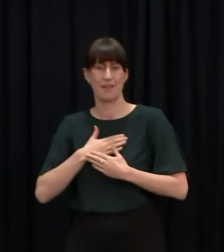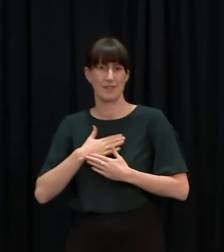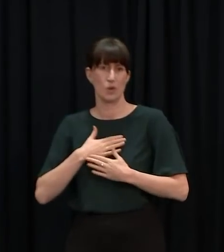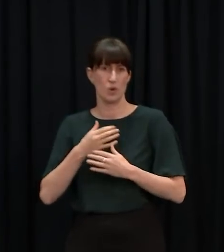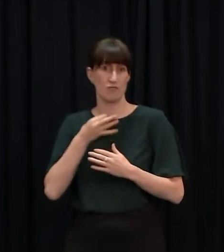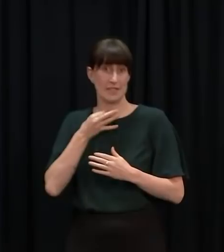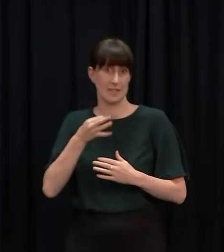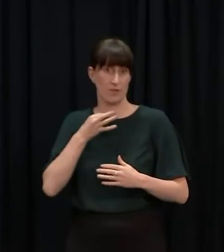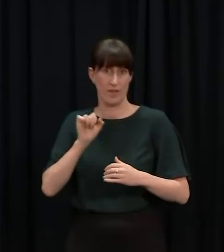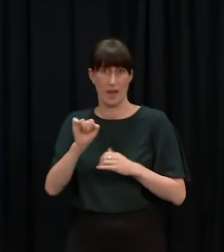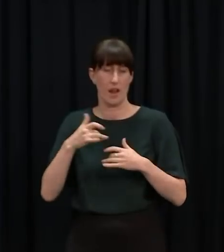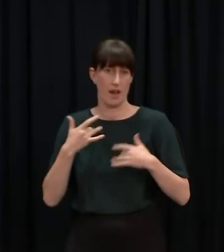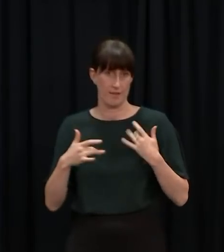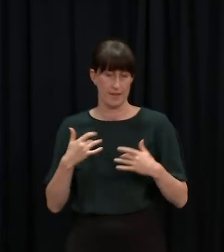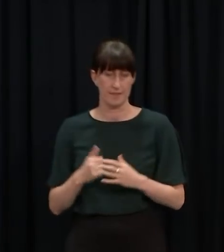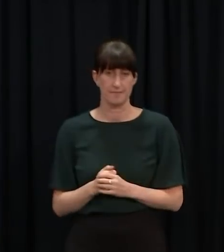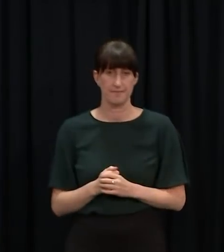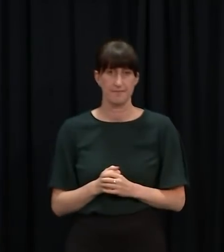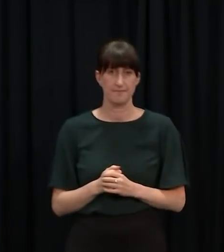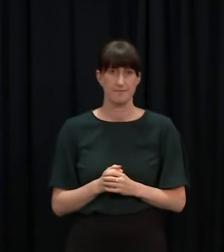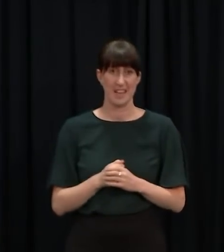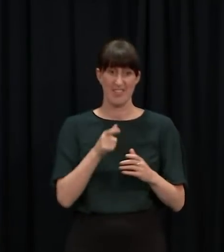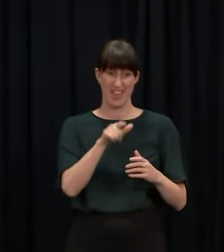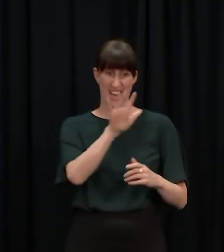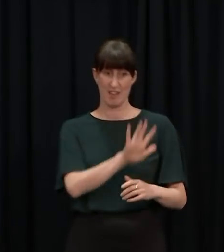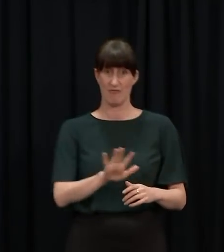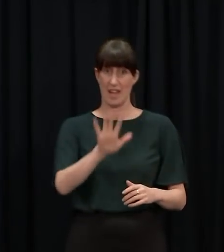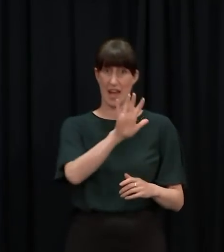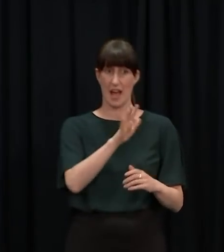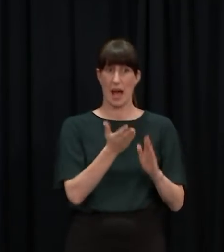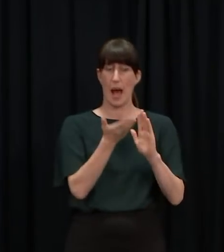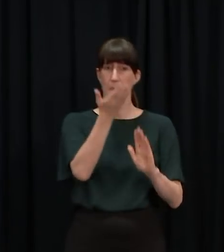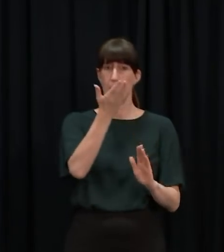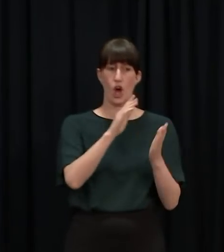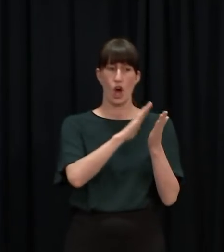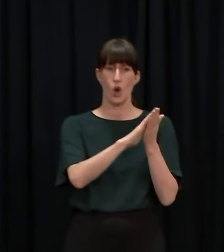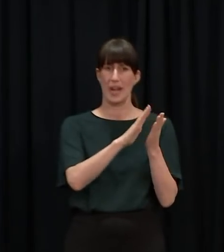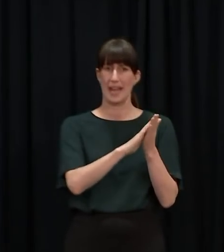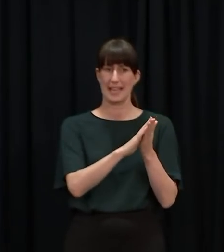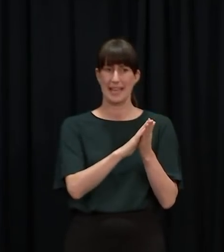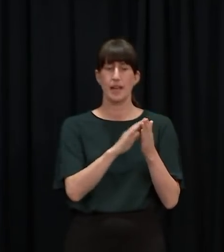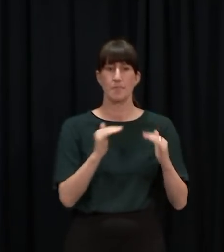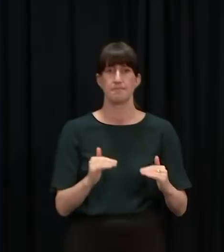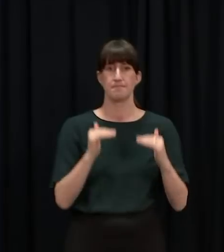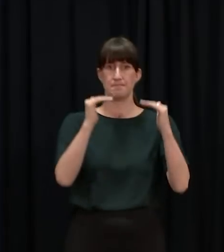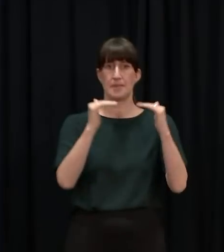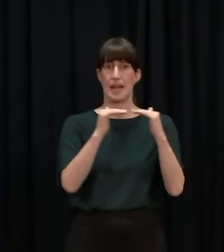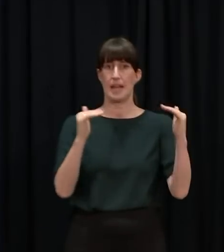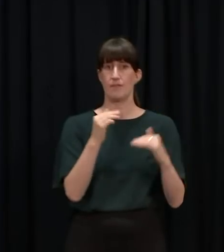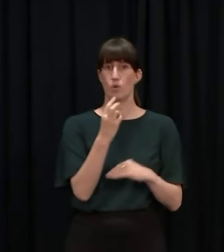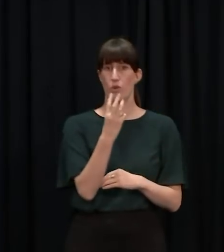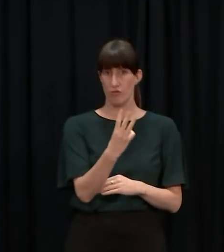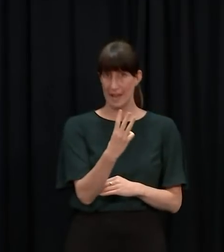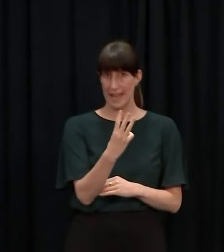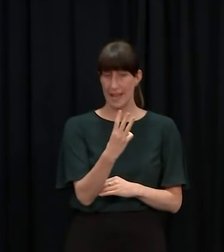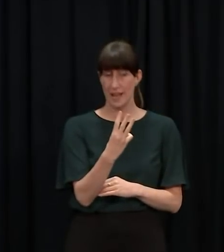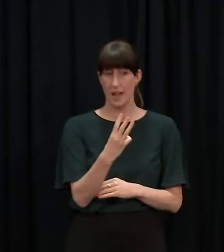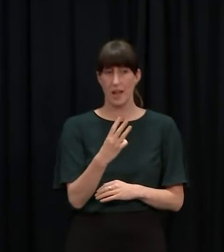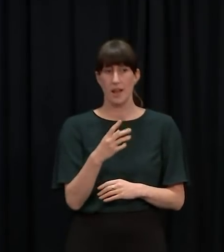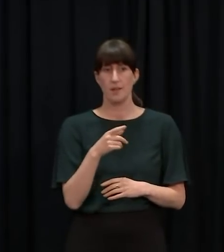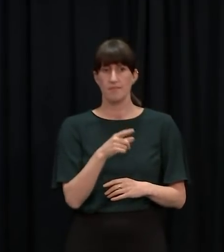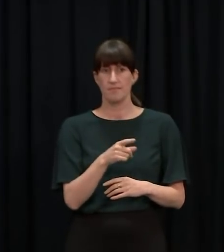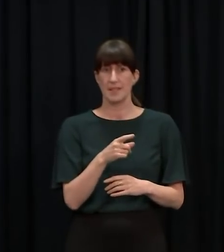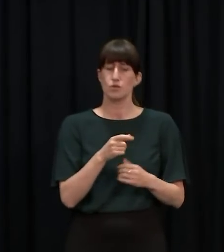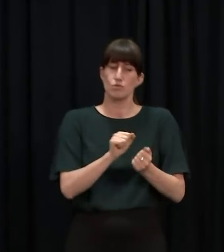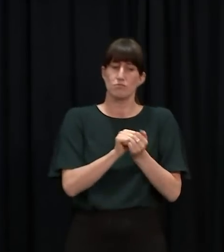The move, as I said, for Upper Hauraki to alert level 3 has been made possible because of high levels of testing, great community support for the restrictions on